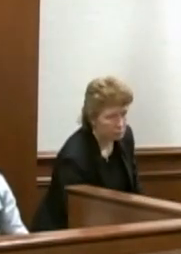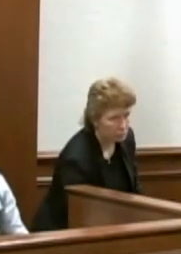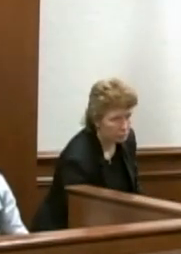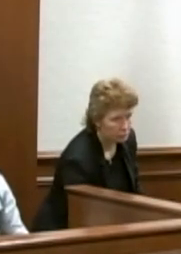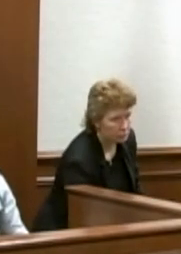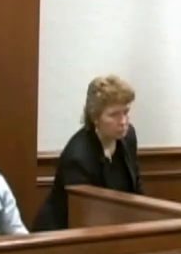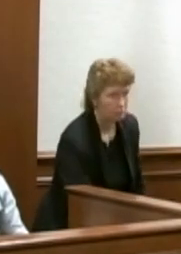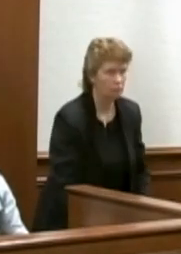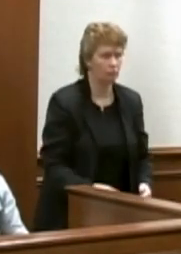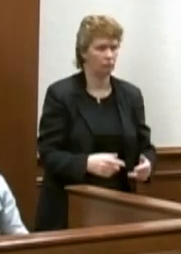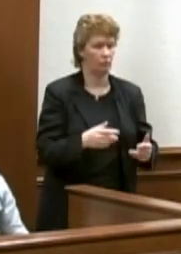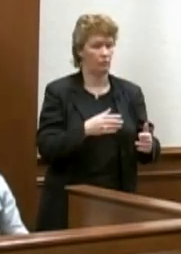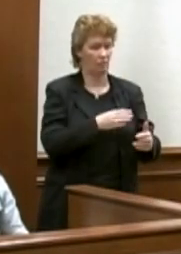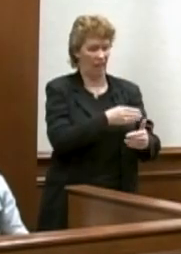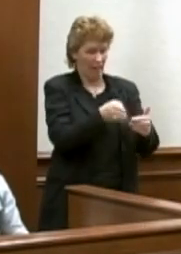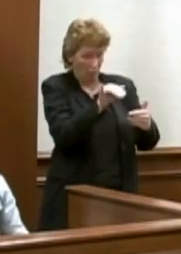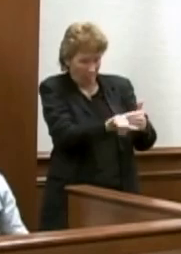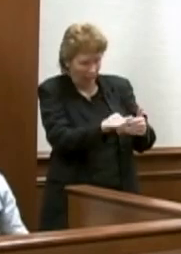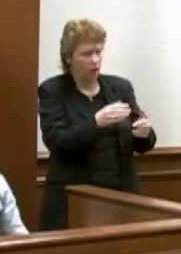And then what happened?